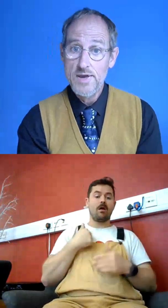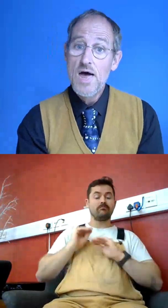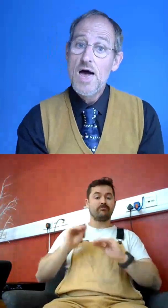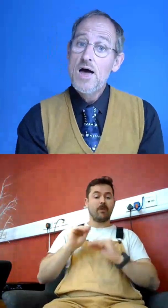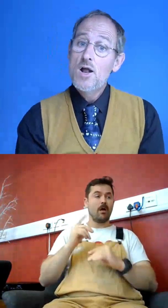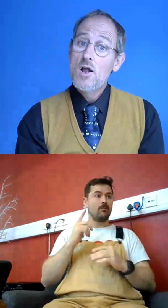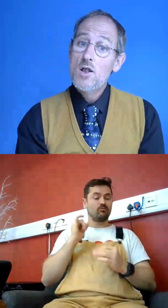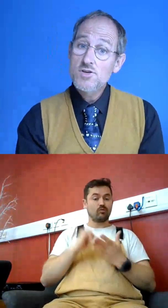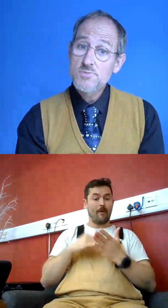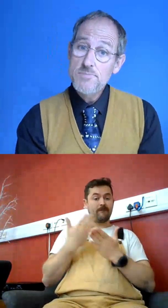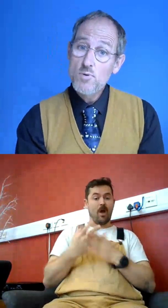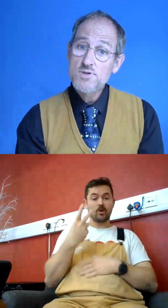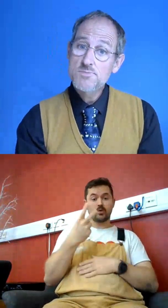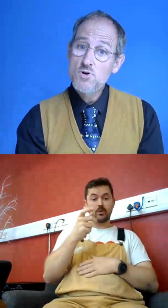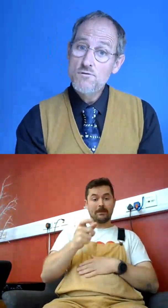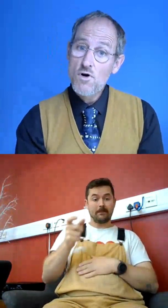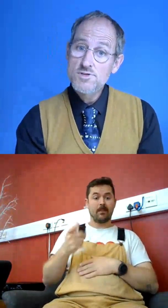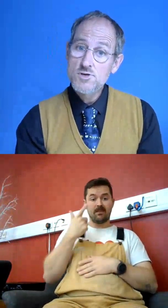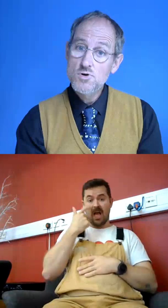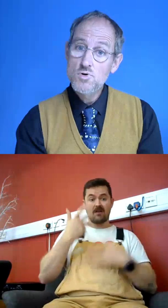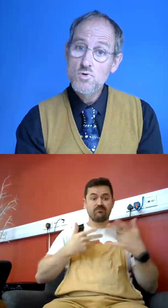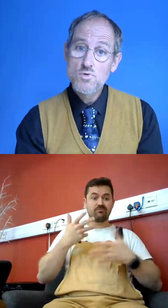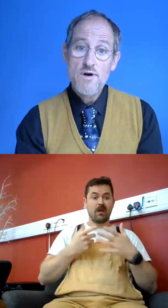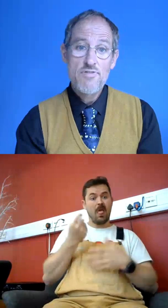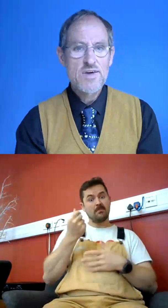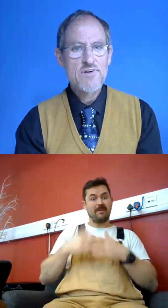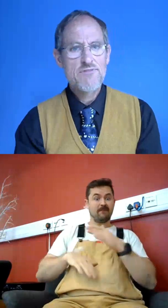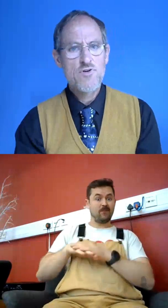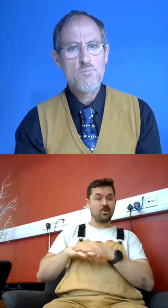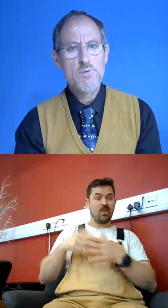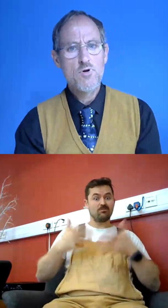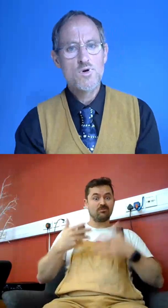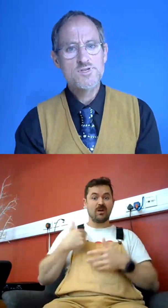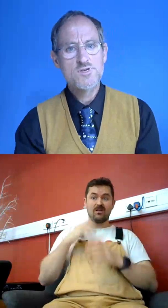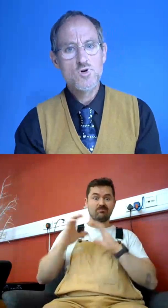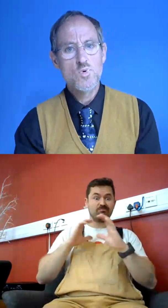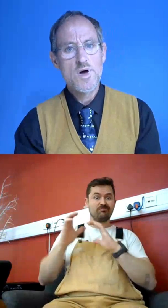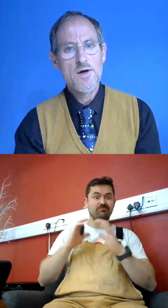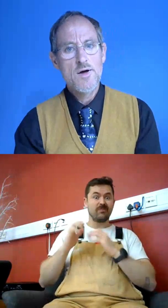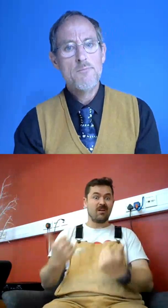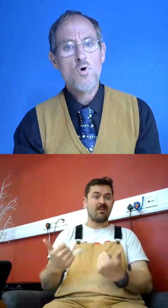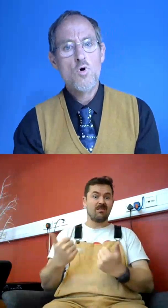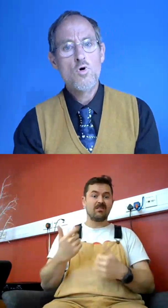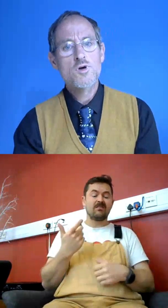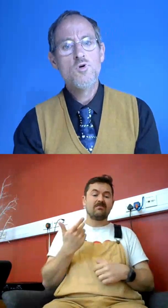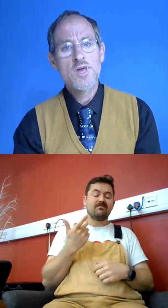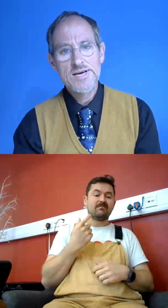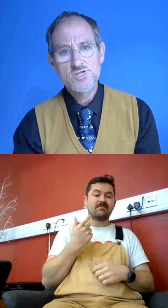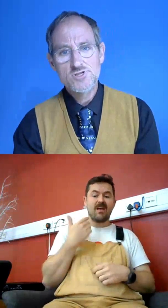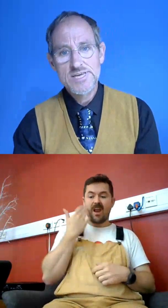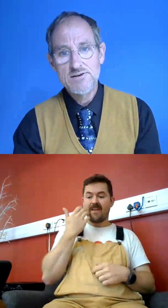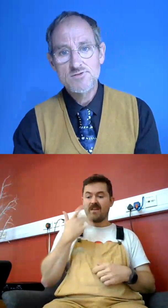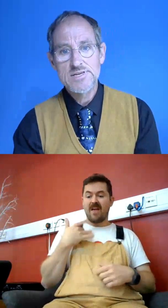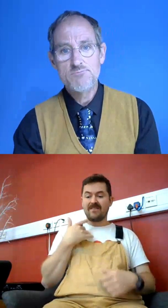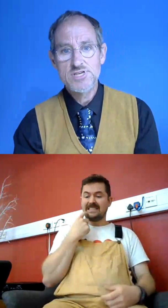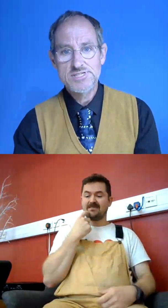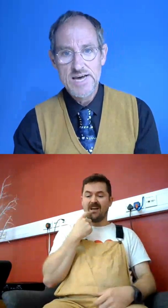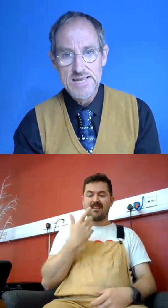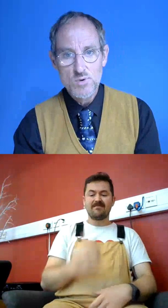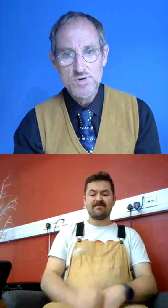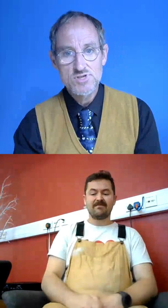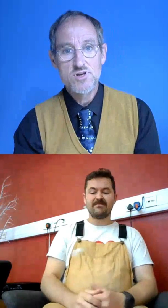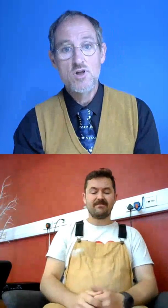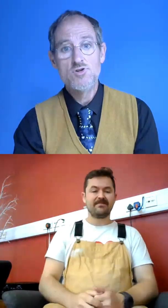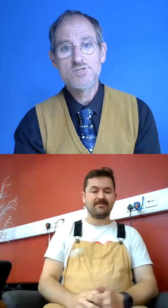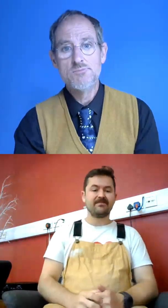with the company. A lot of people want to move on to, I think about a few people who want to do more communication skills in